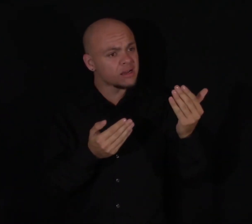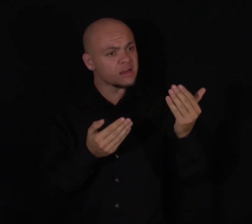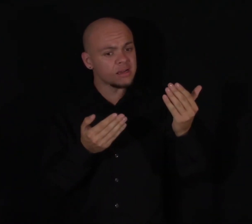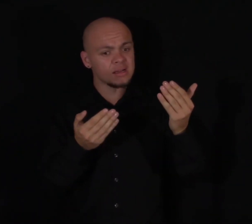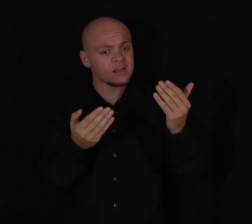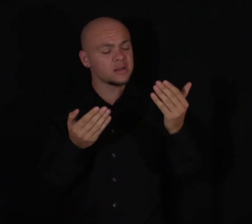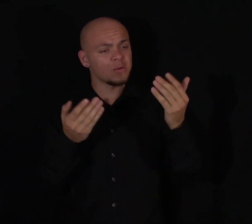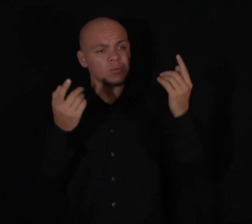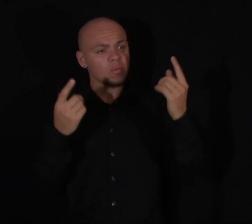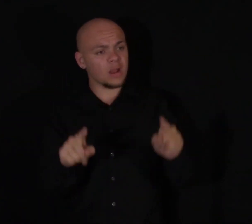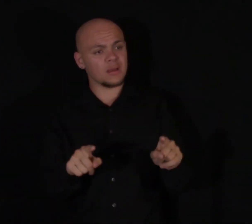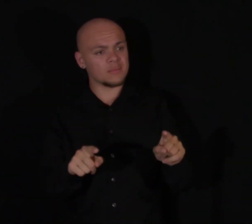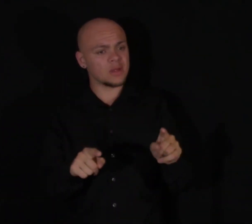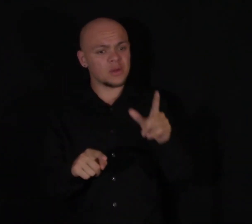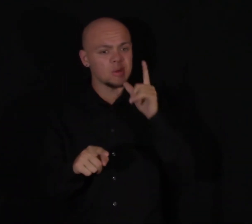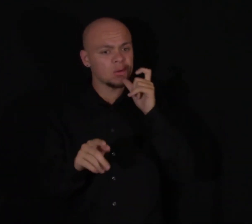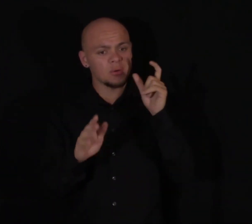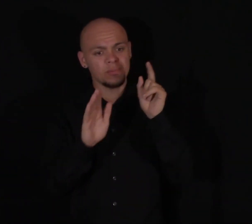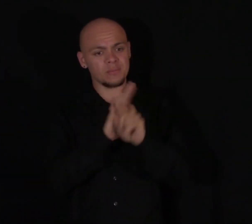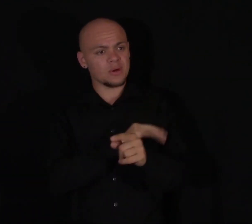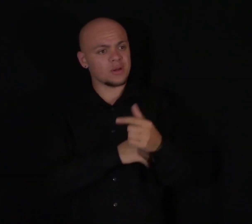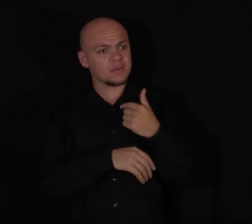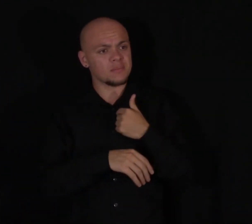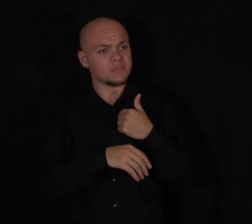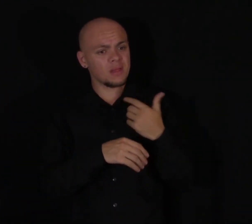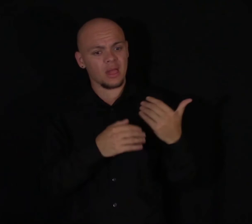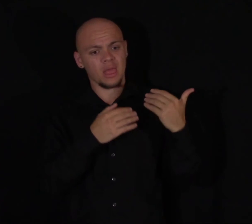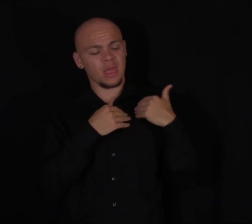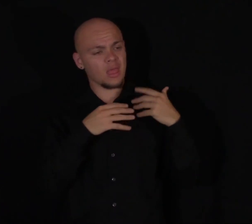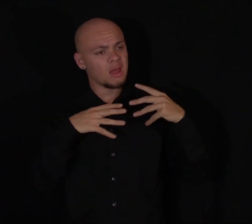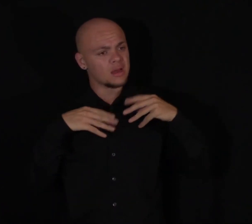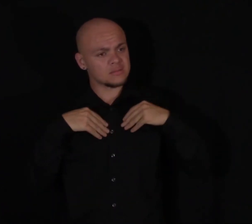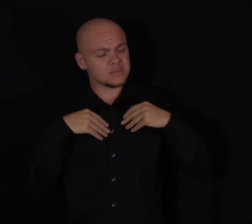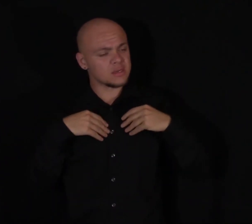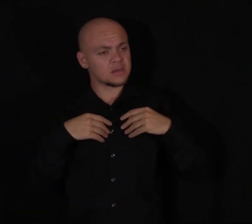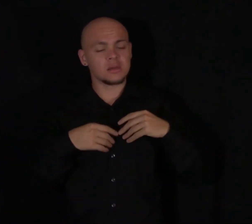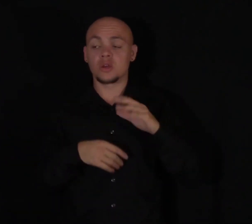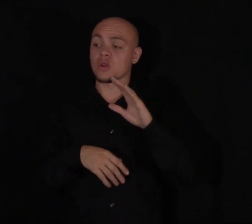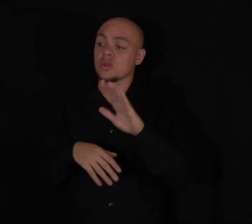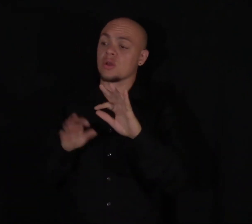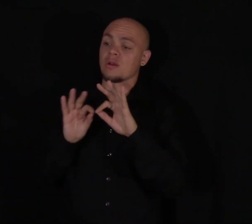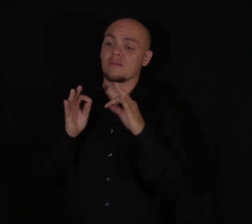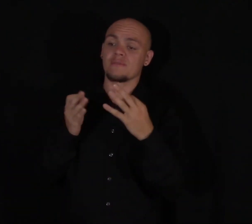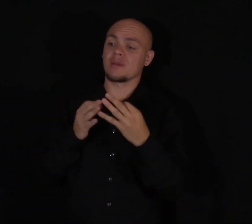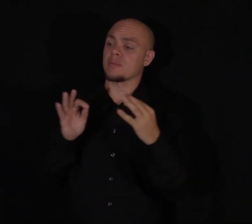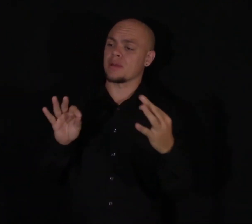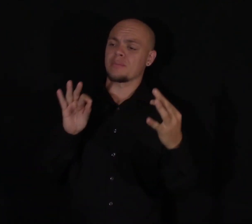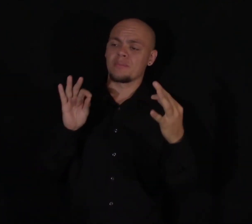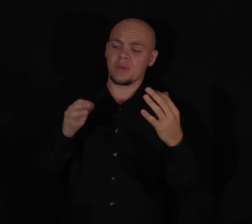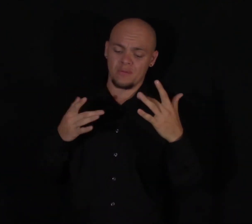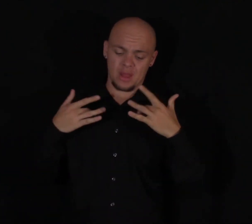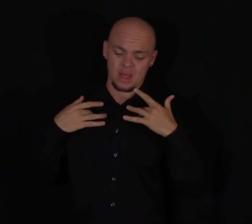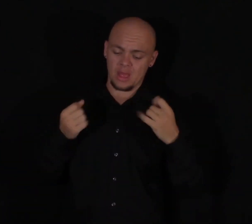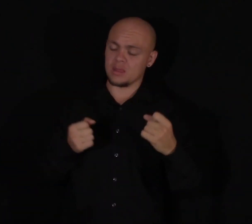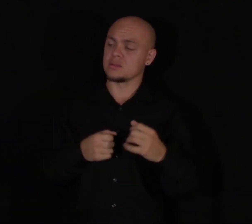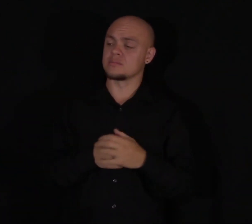acted, and whose murder I am now to lament. Your family is perfectly well, said Mr. Kirwan,